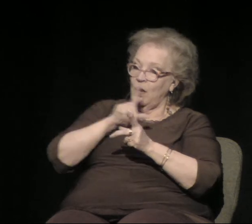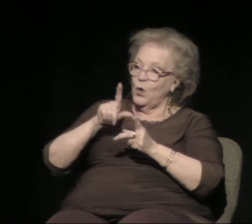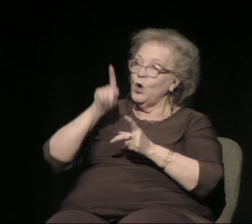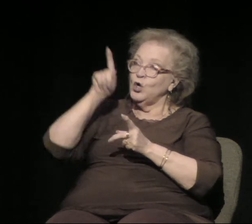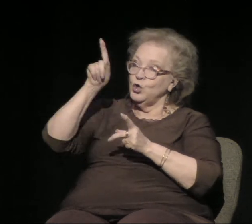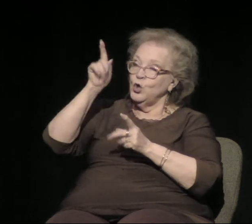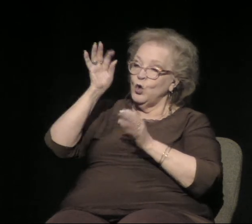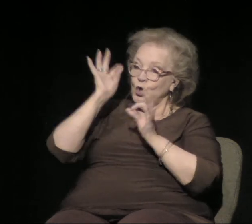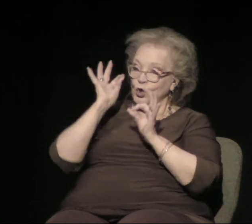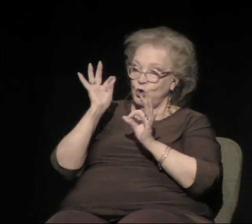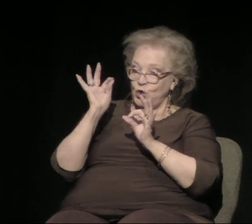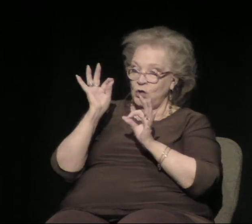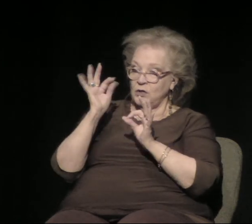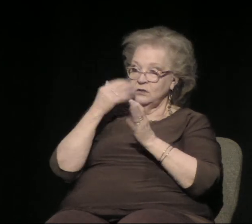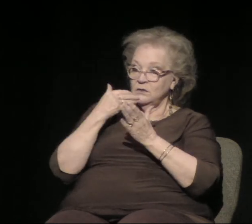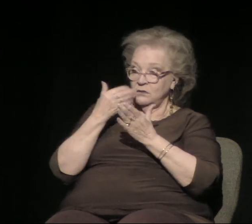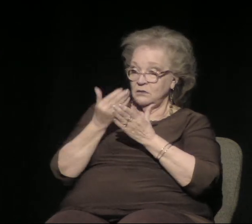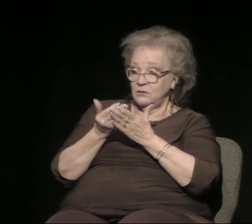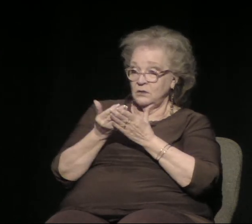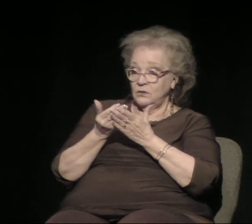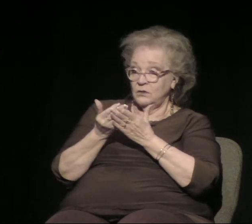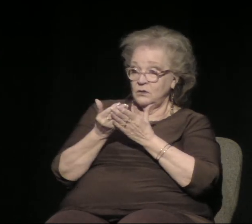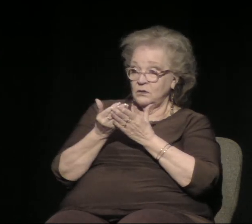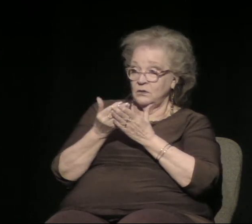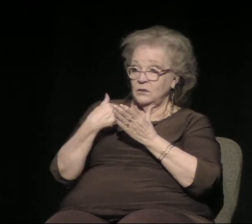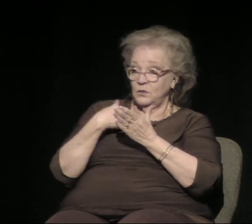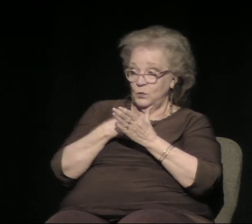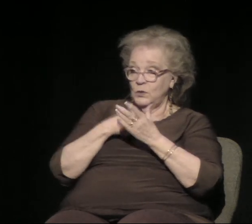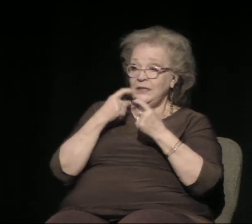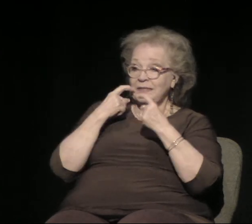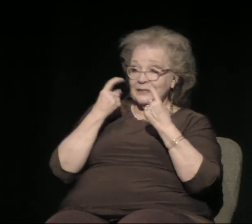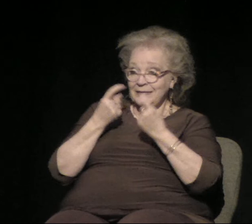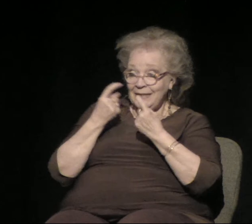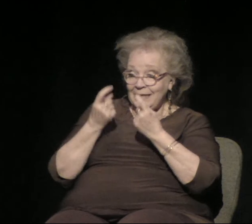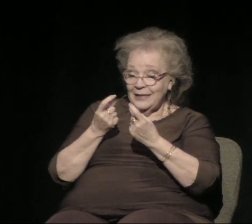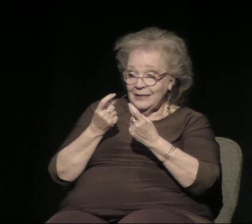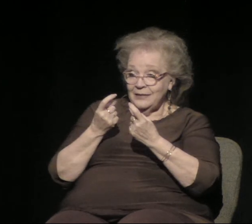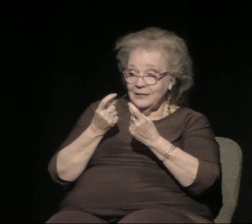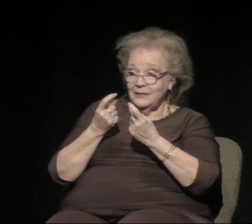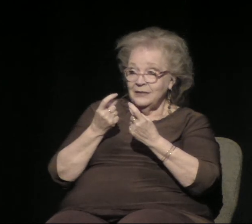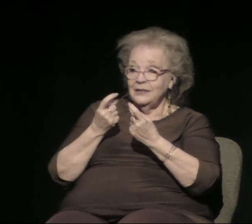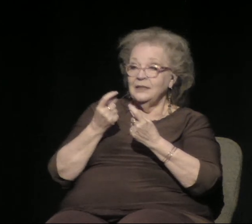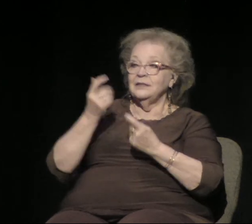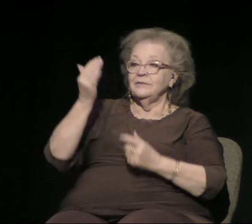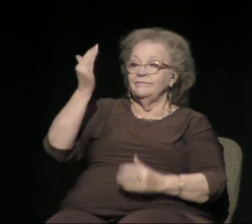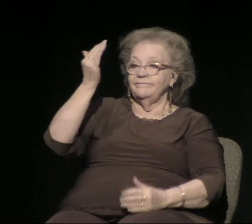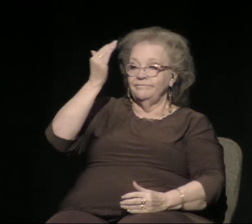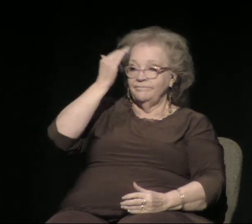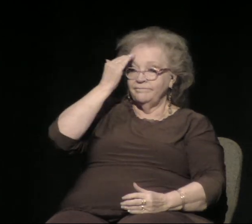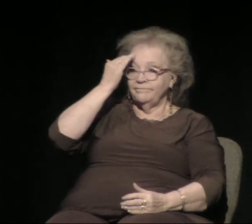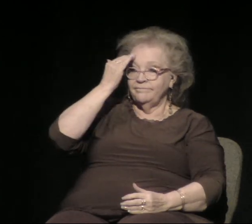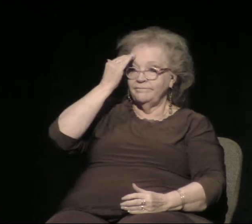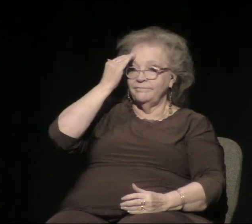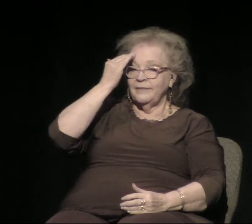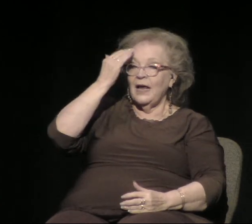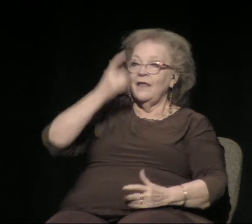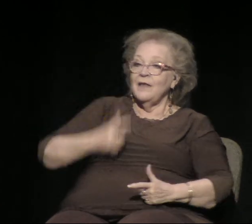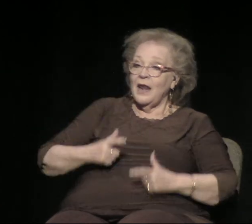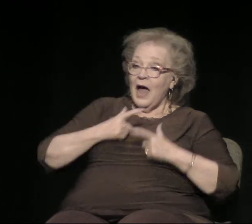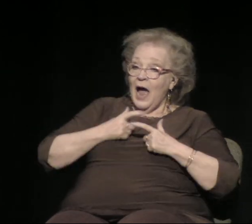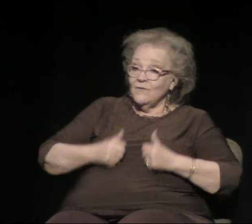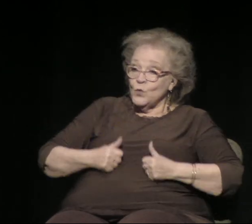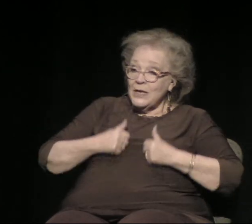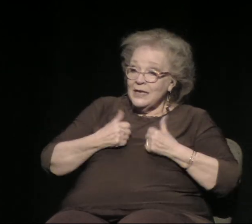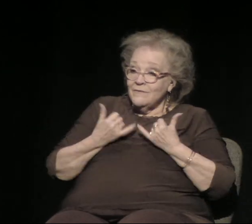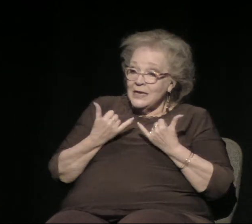you're good. Profession. We've sinned. And I want to acknowledge that the life we're living